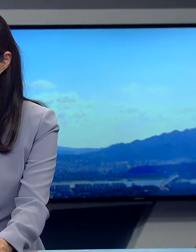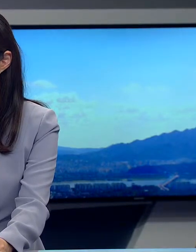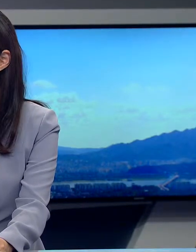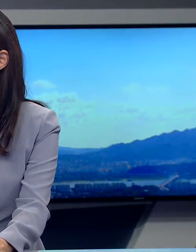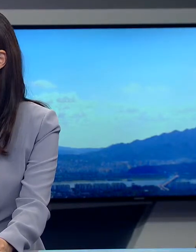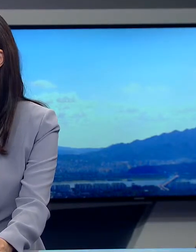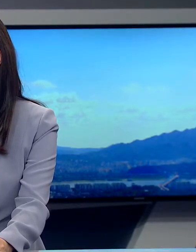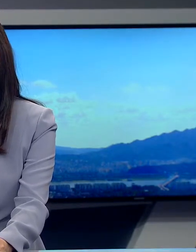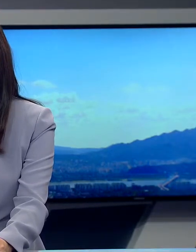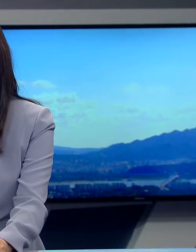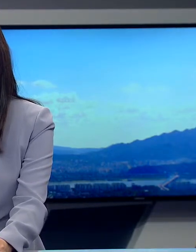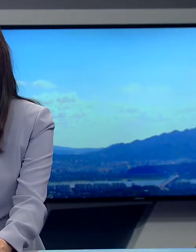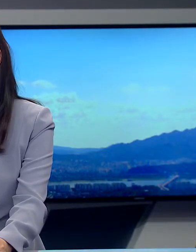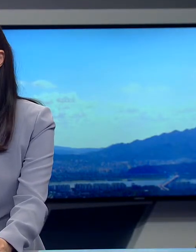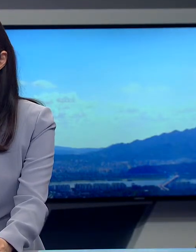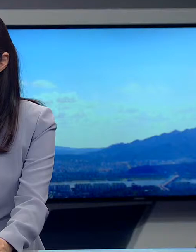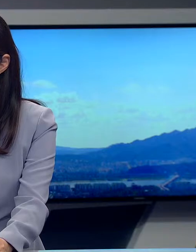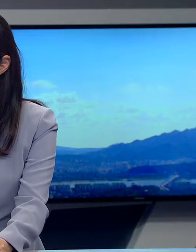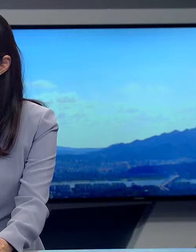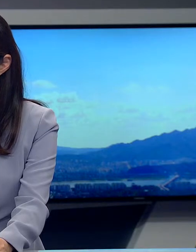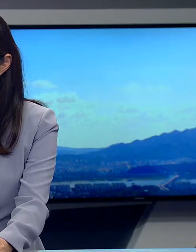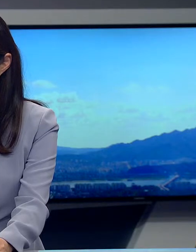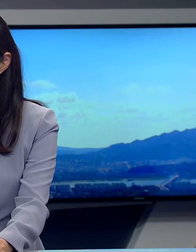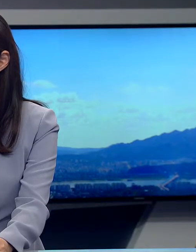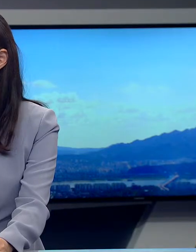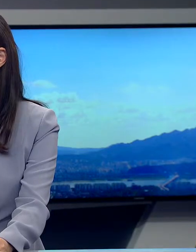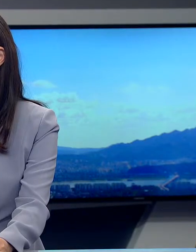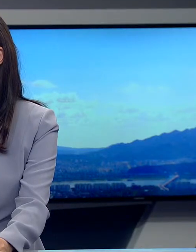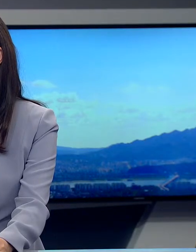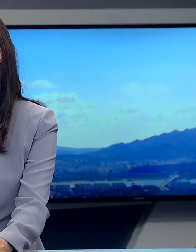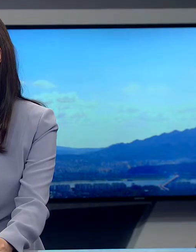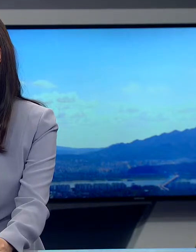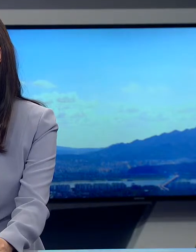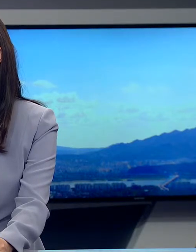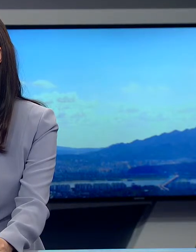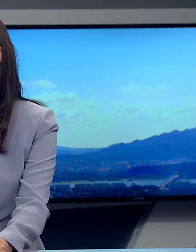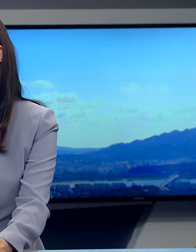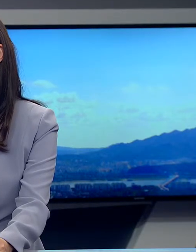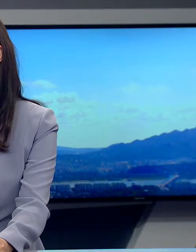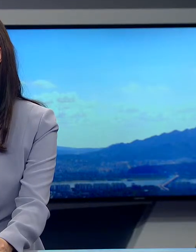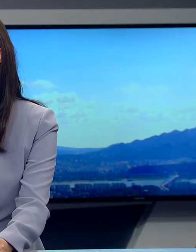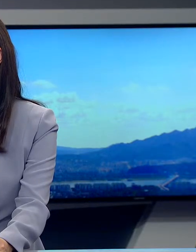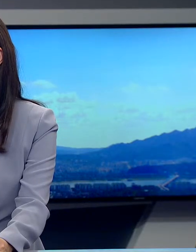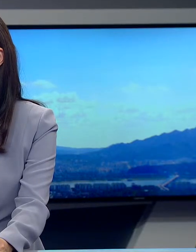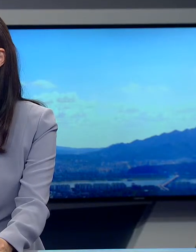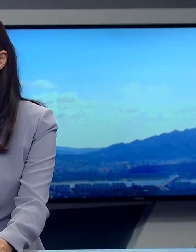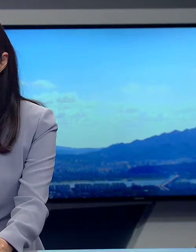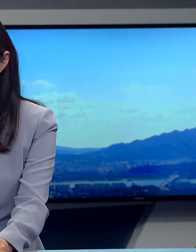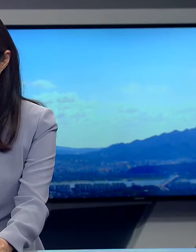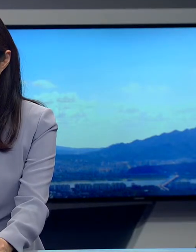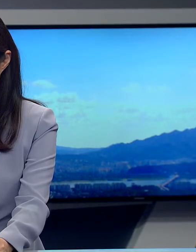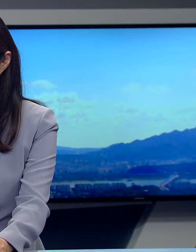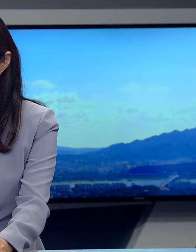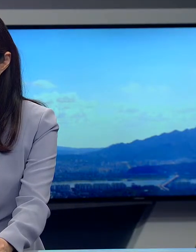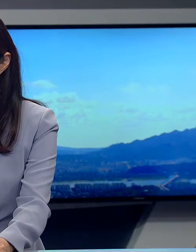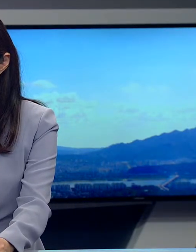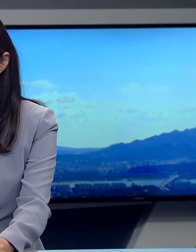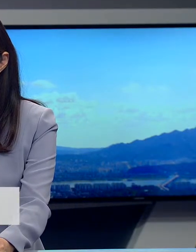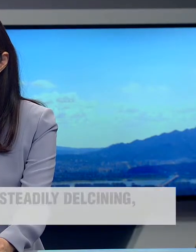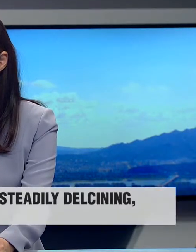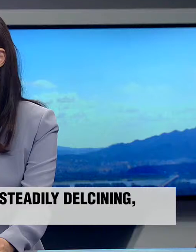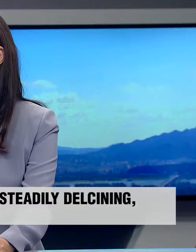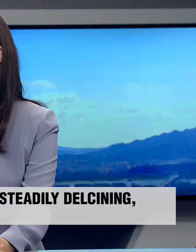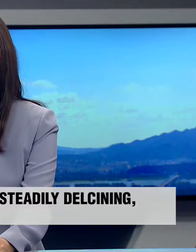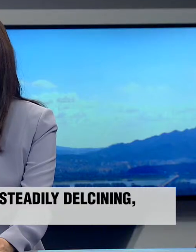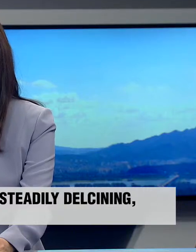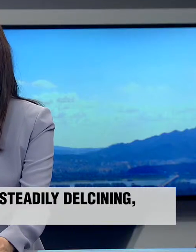infections and silent spreaders as well. And just taking a look at some of the new recent emergences of cases, we